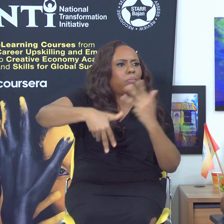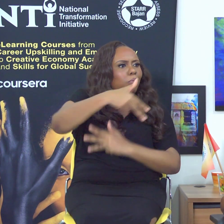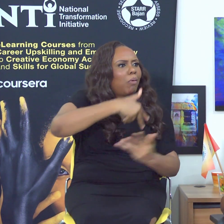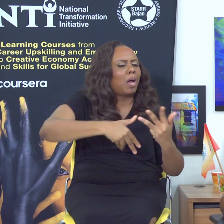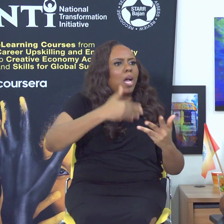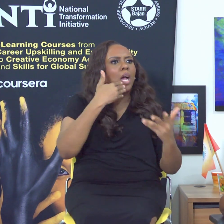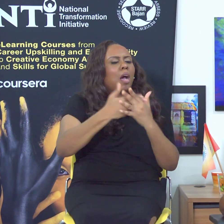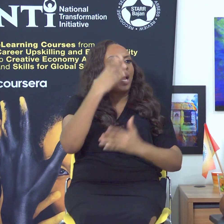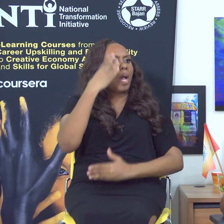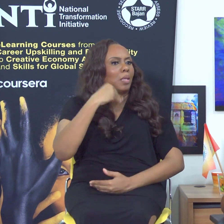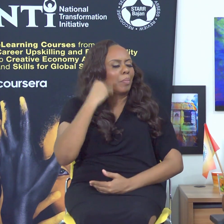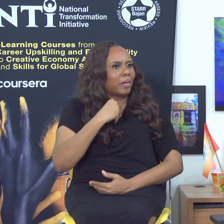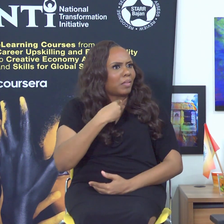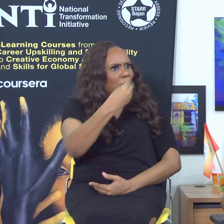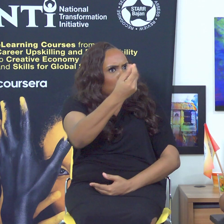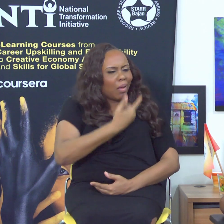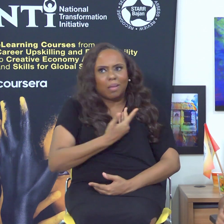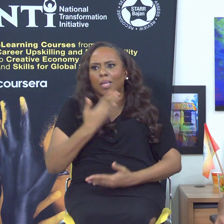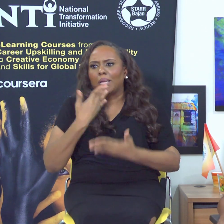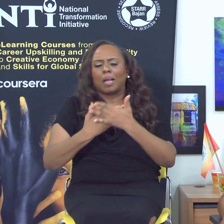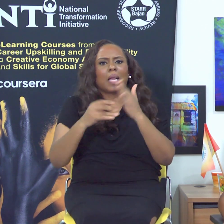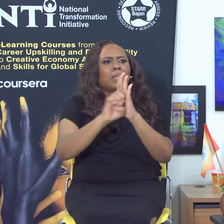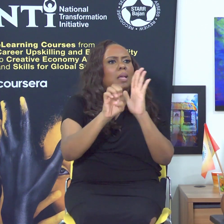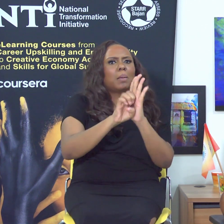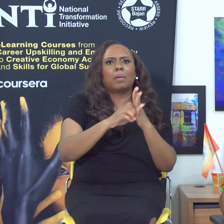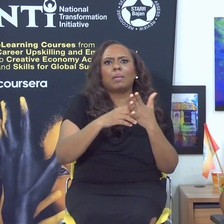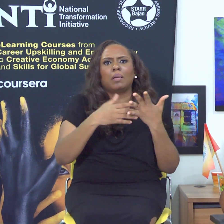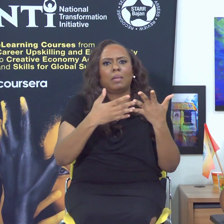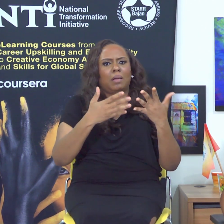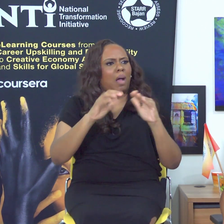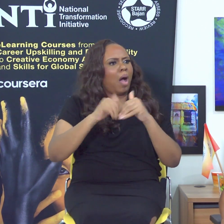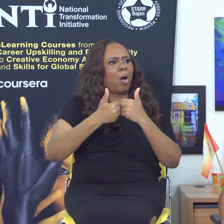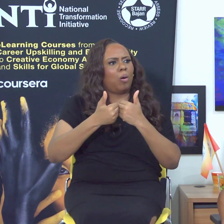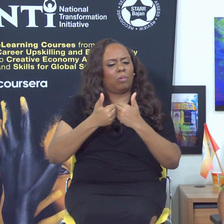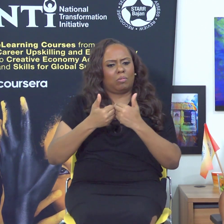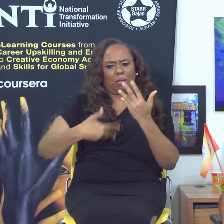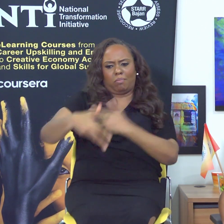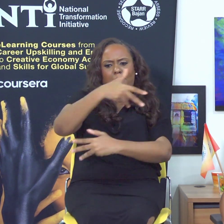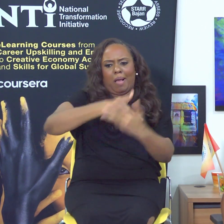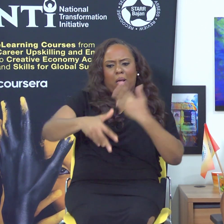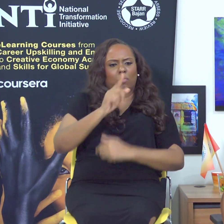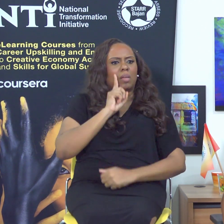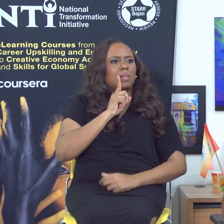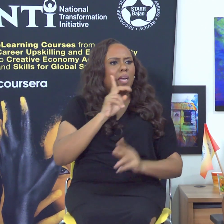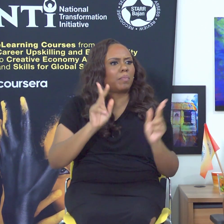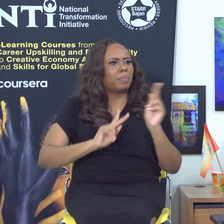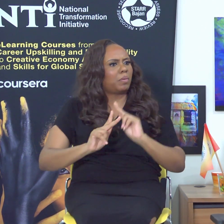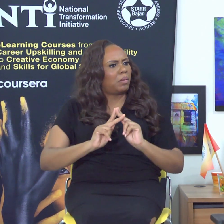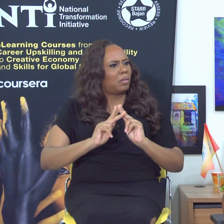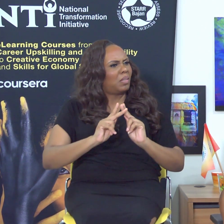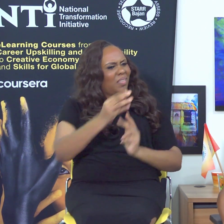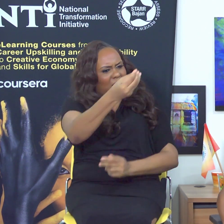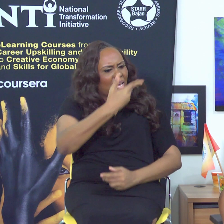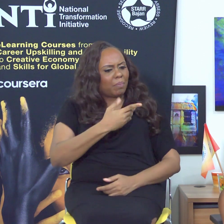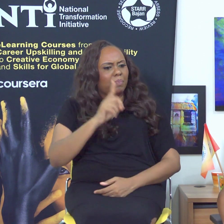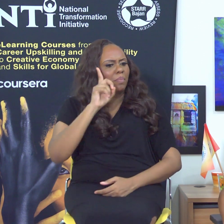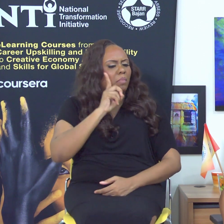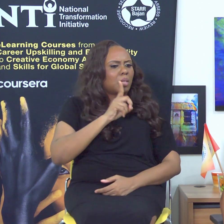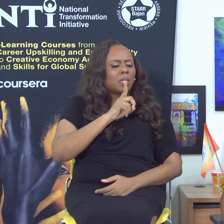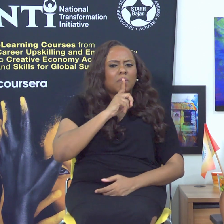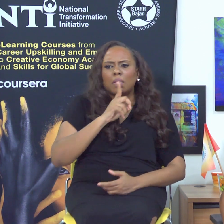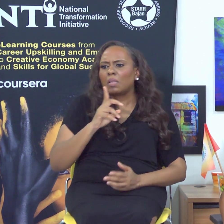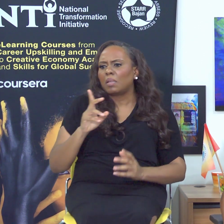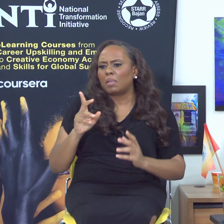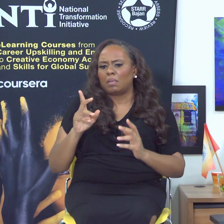happened, which you can give us good examples for people how to behave with the deaf and within the